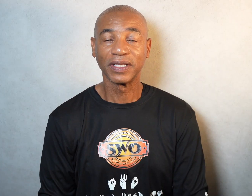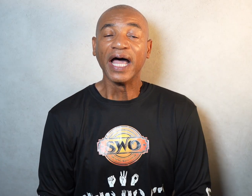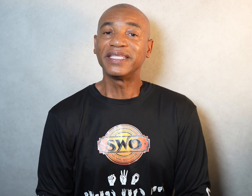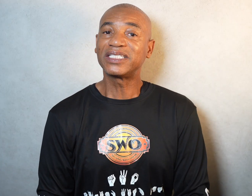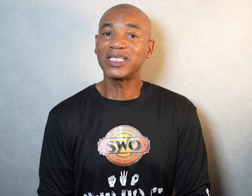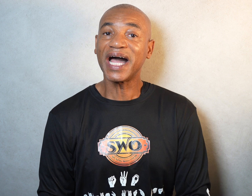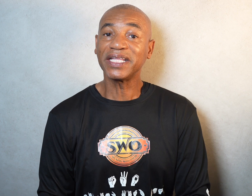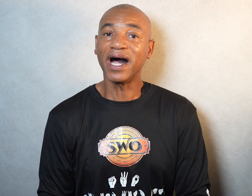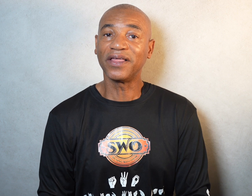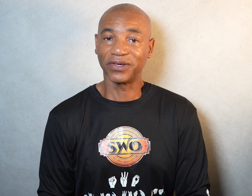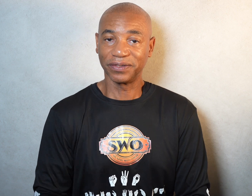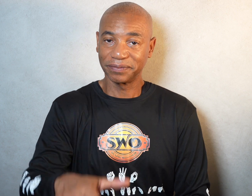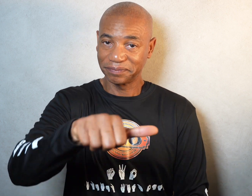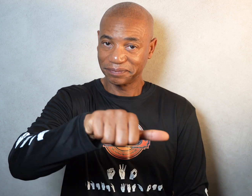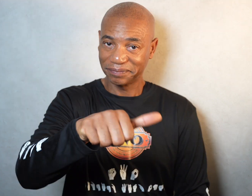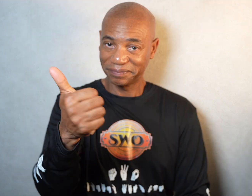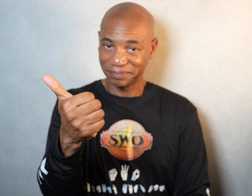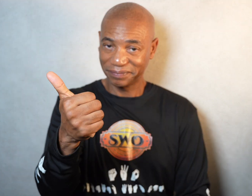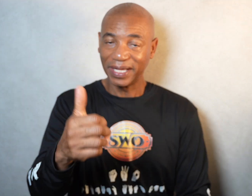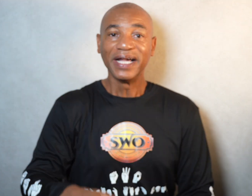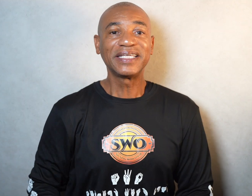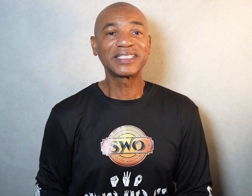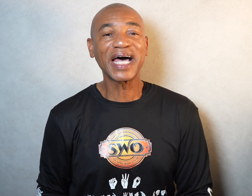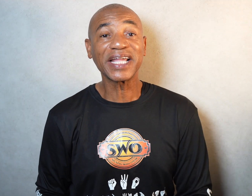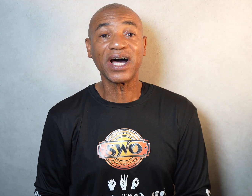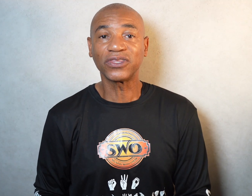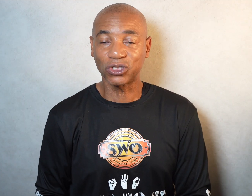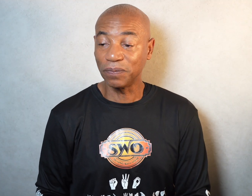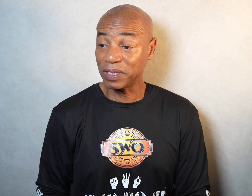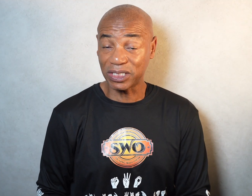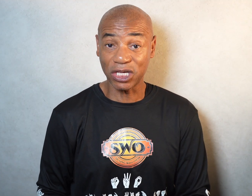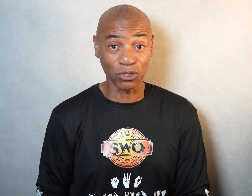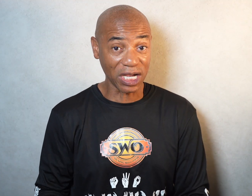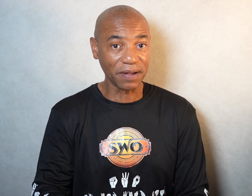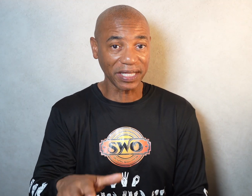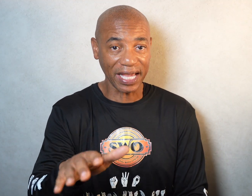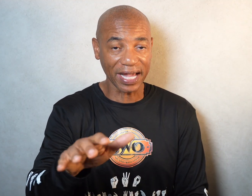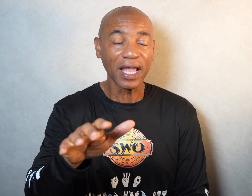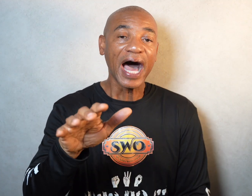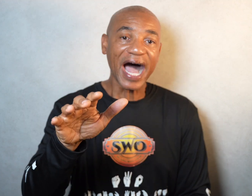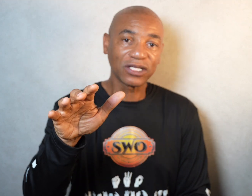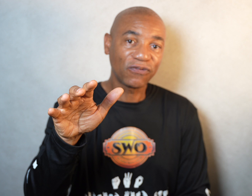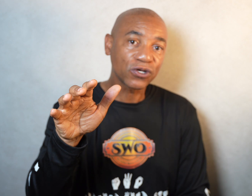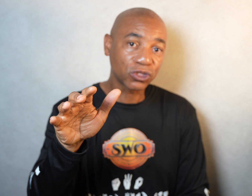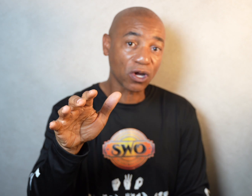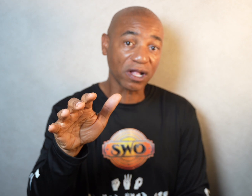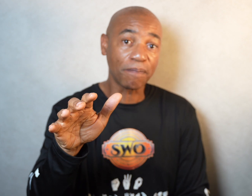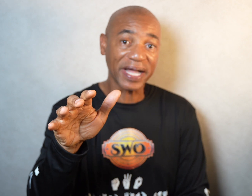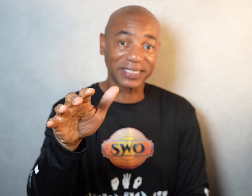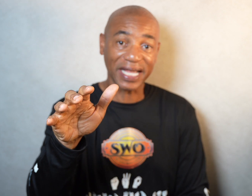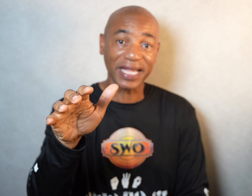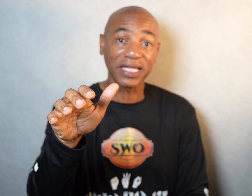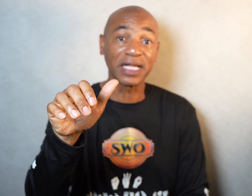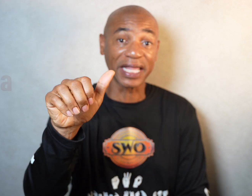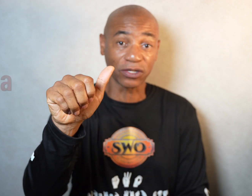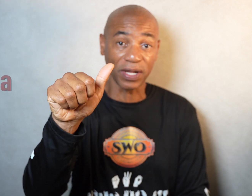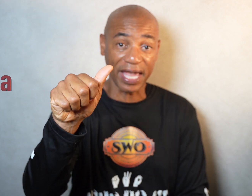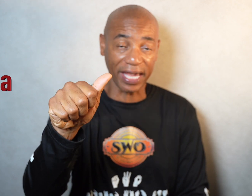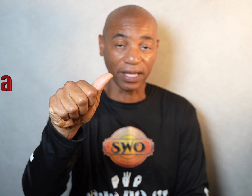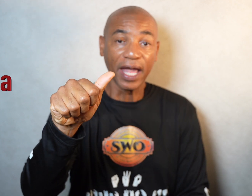The sign other. To sign other, simply take your dominant hand. I first start off by signing the letter A.